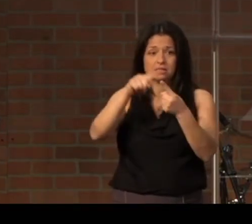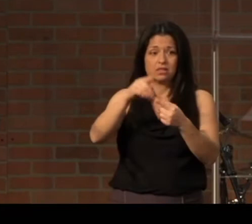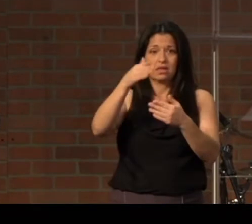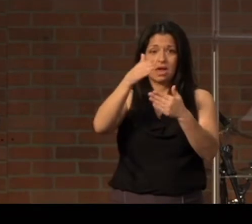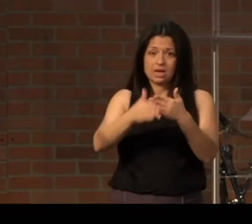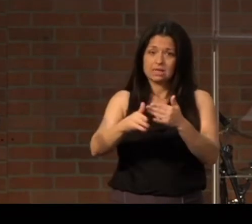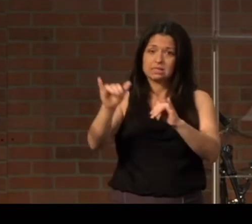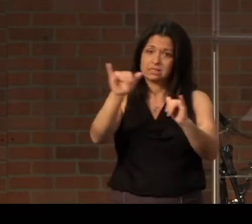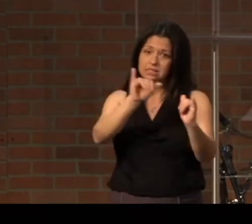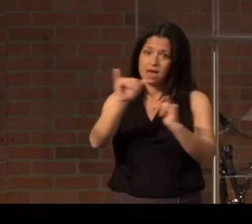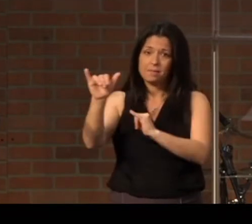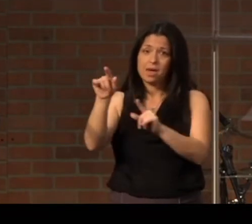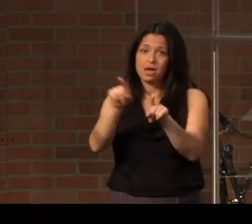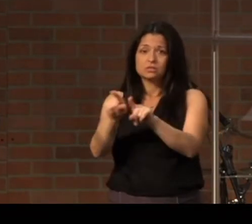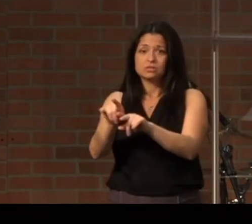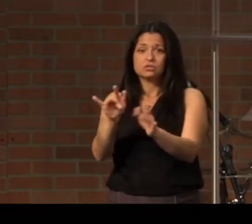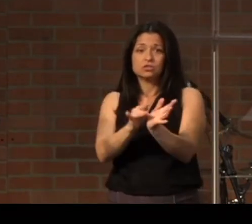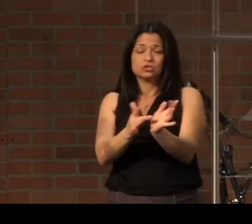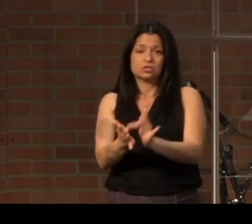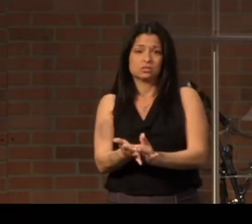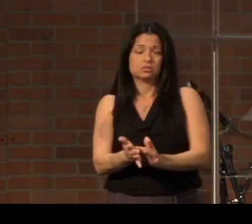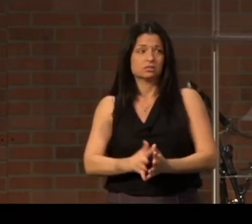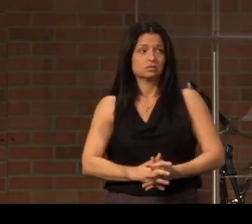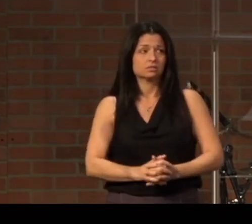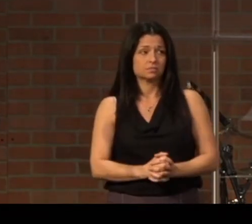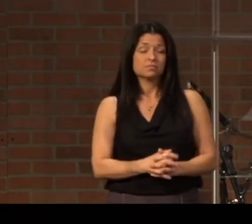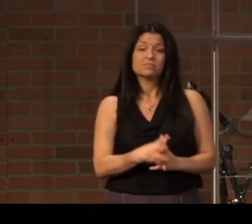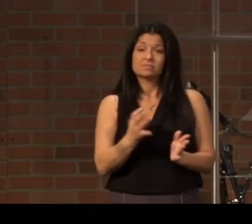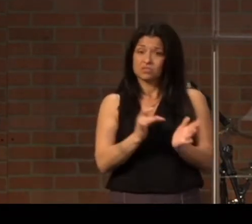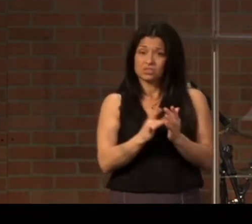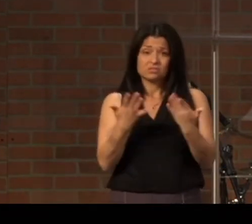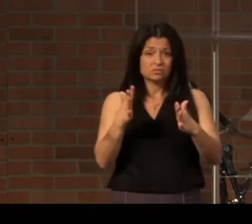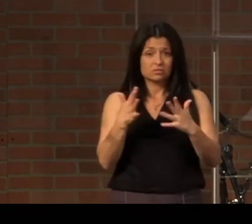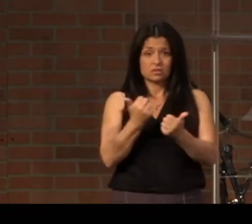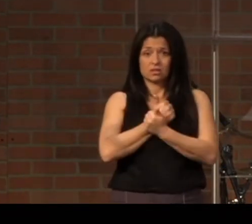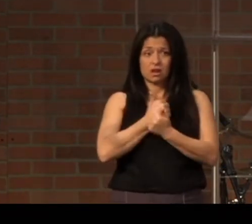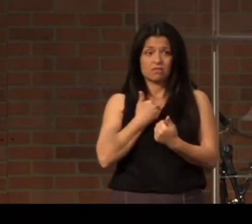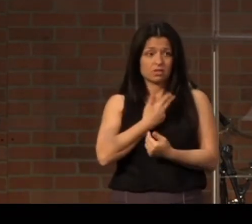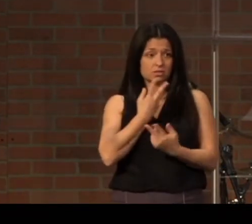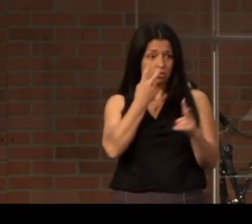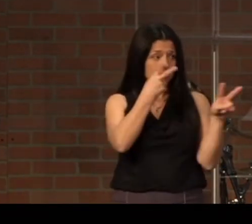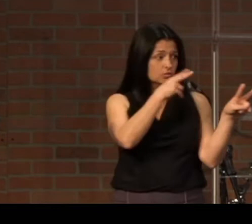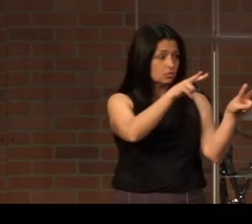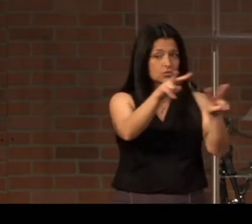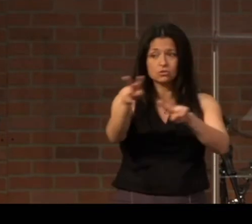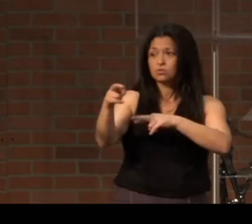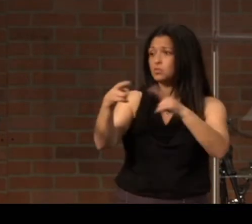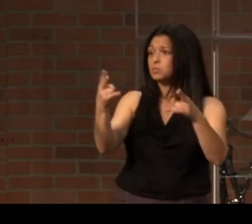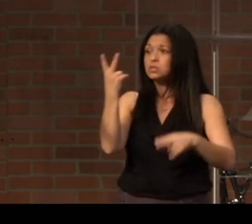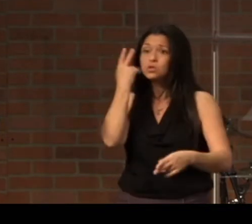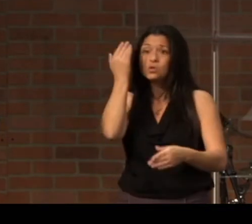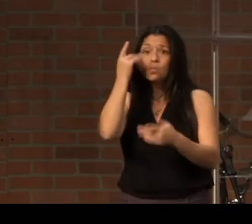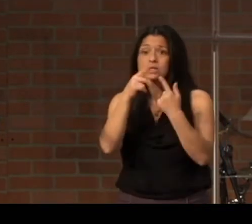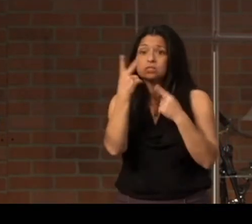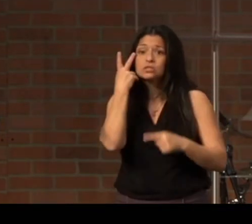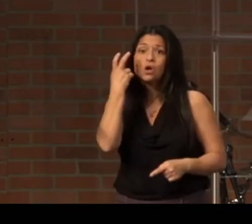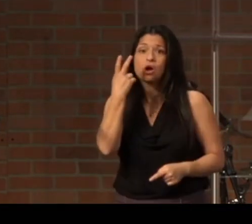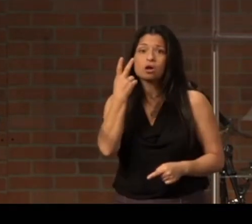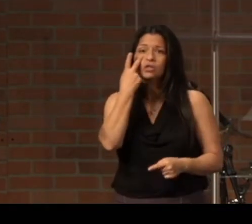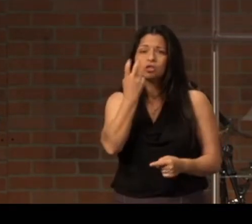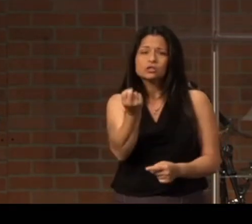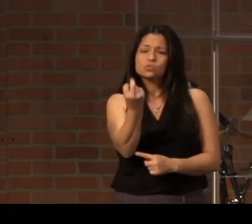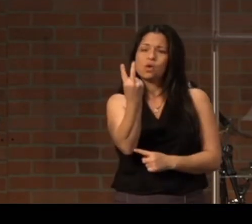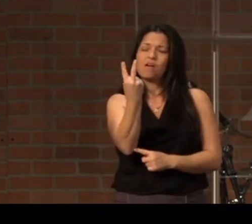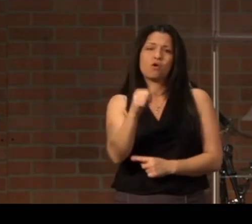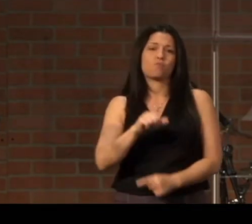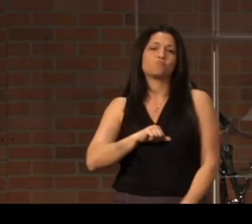have to be loved if we're going to be that, and Jesus has loved us. So Jesus looks around the room, and you know what he saw? He saw 12 proud